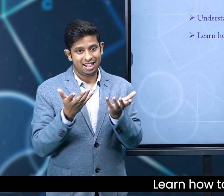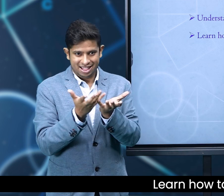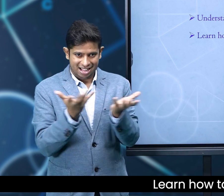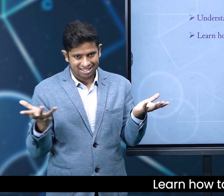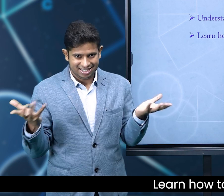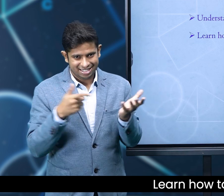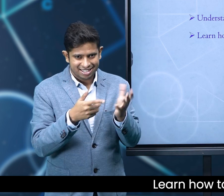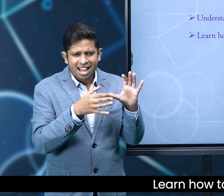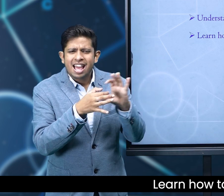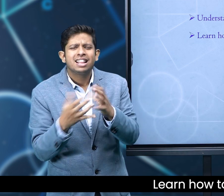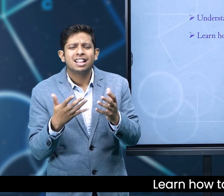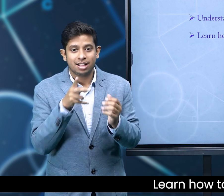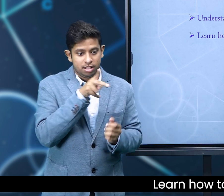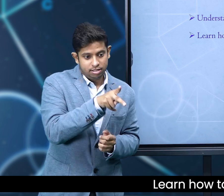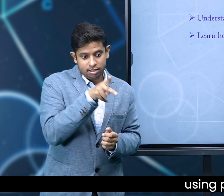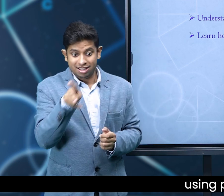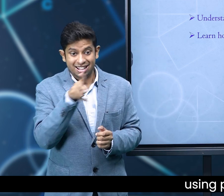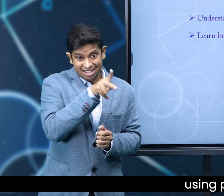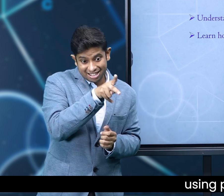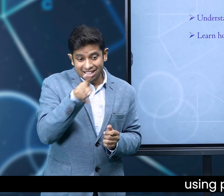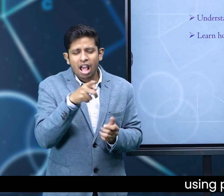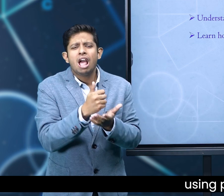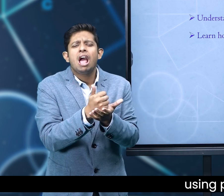Learn how to solve problems using proportions.